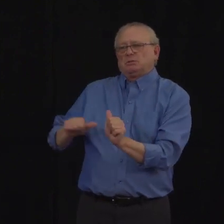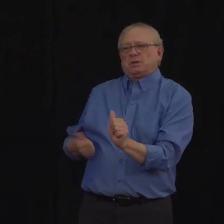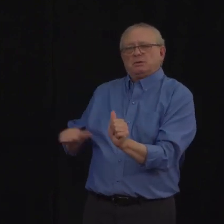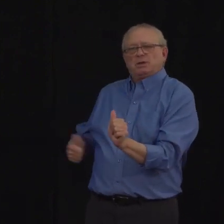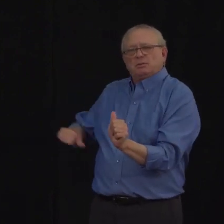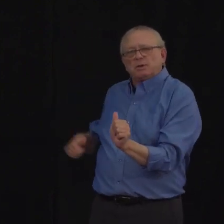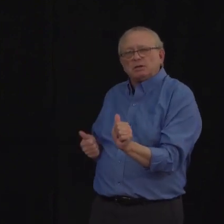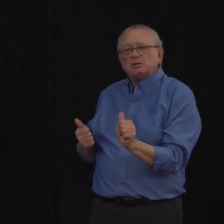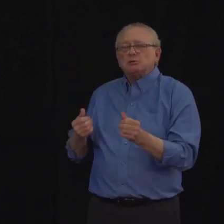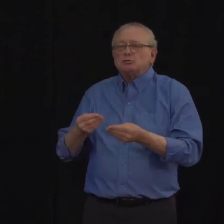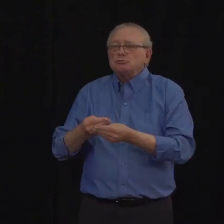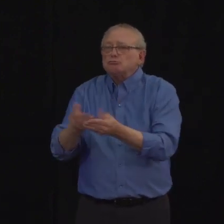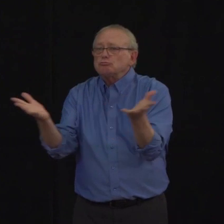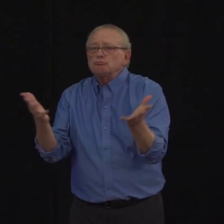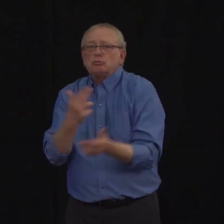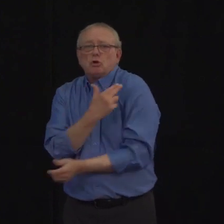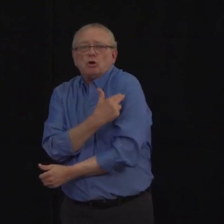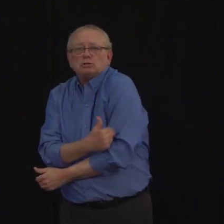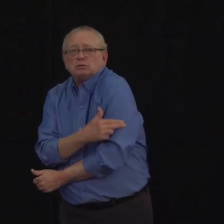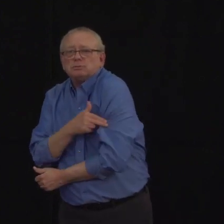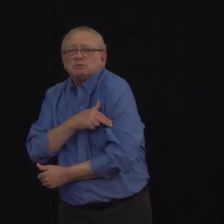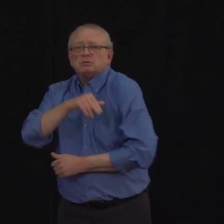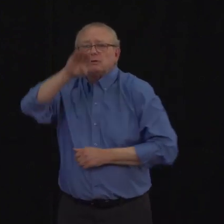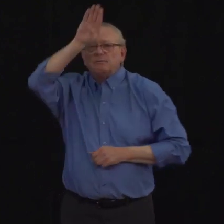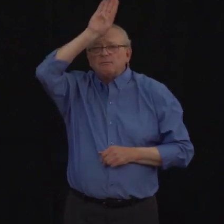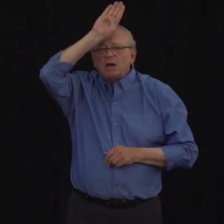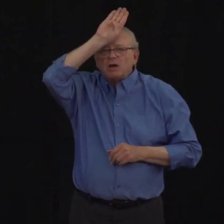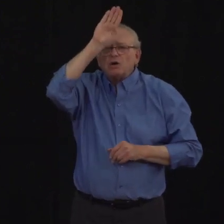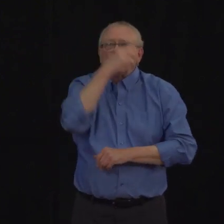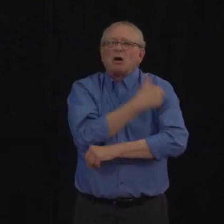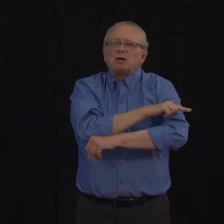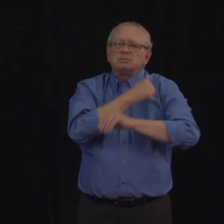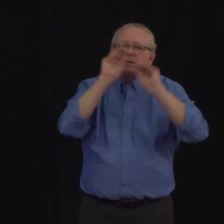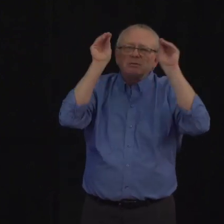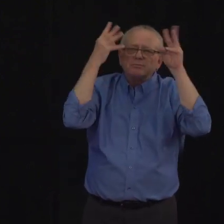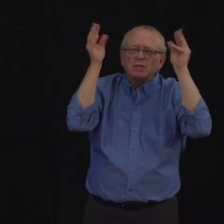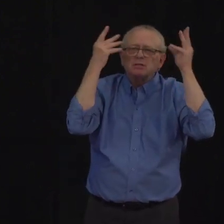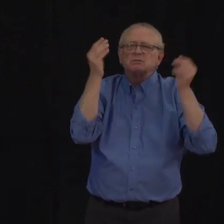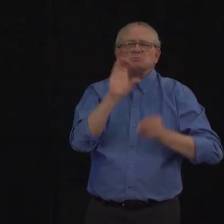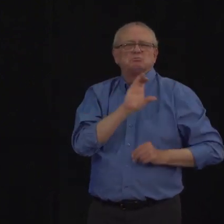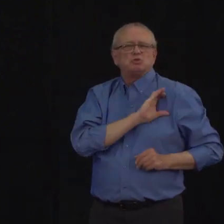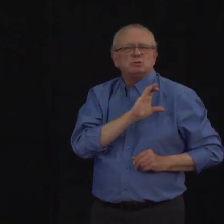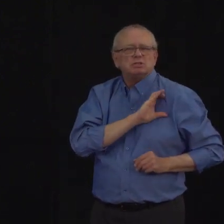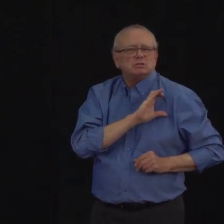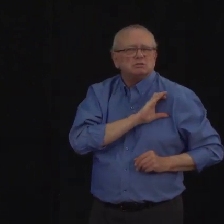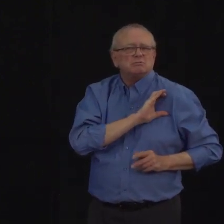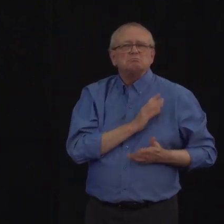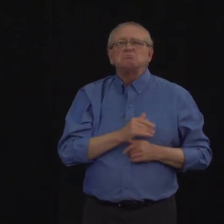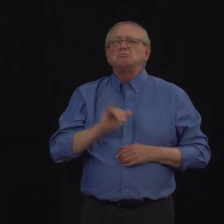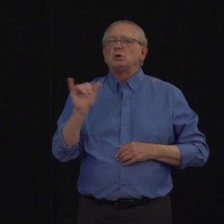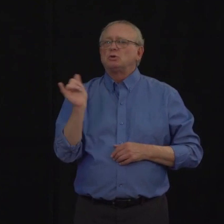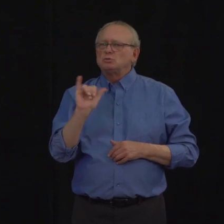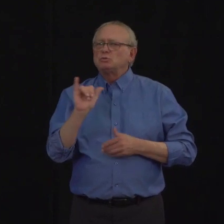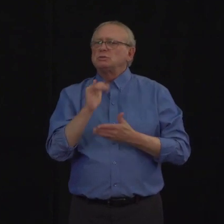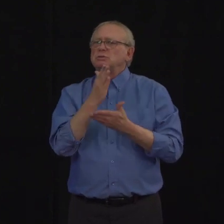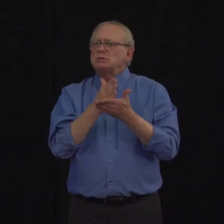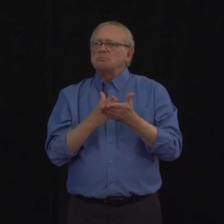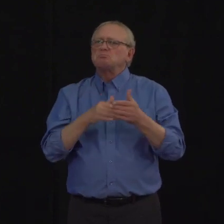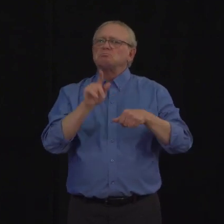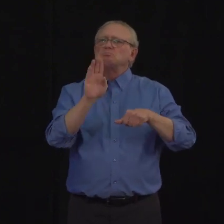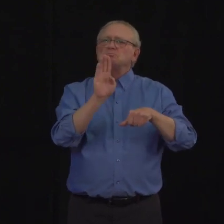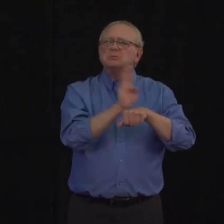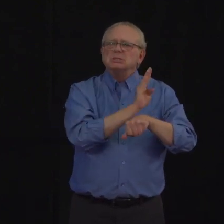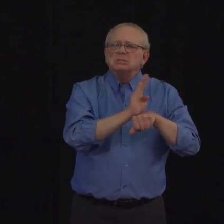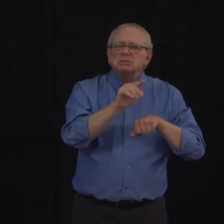groups meet their PPE needs, such as some nonprofit community groups and businesses, while their regular supply chains were